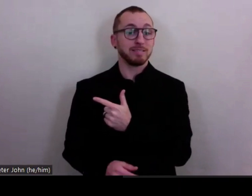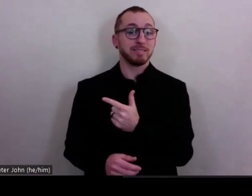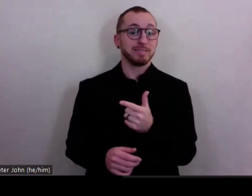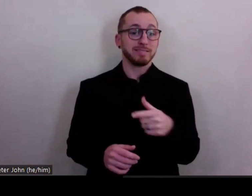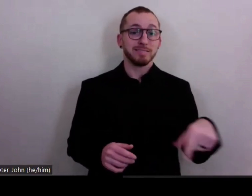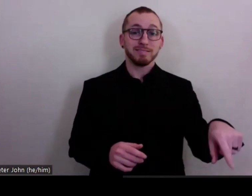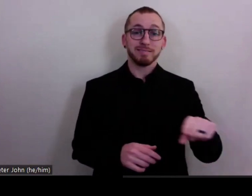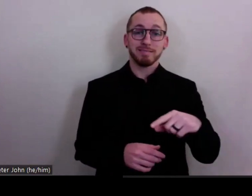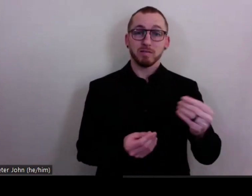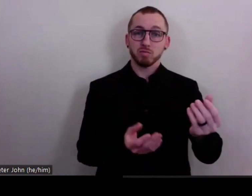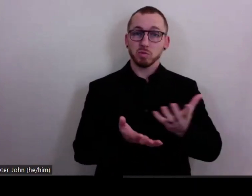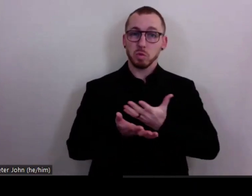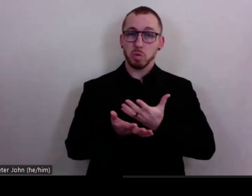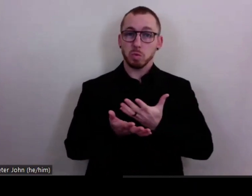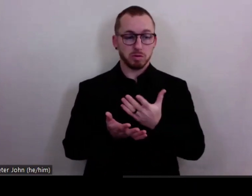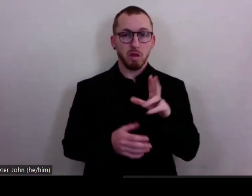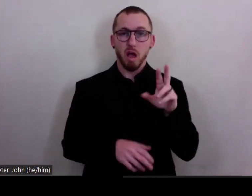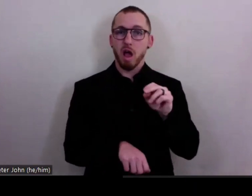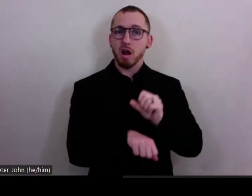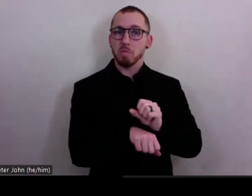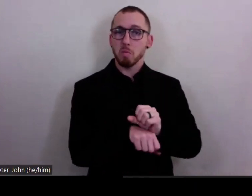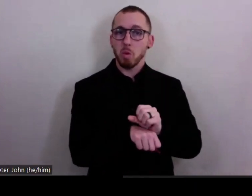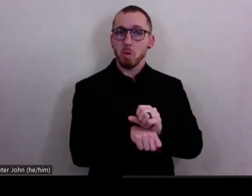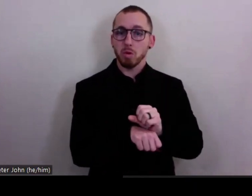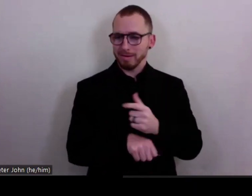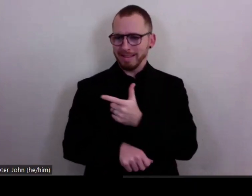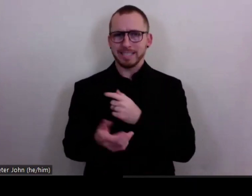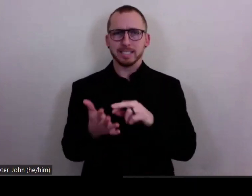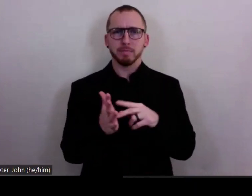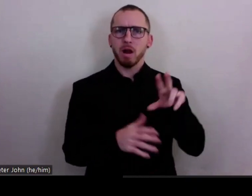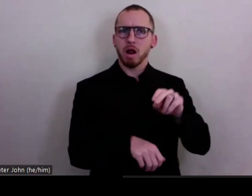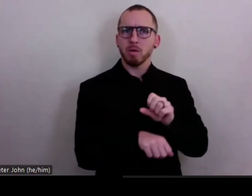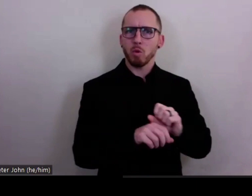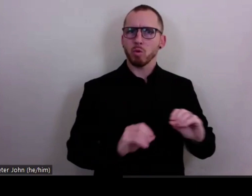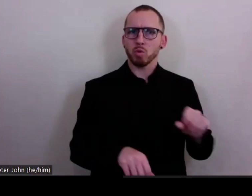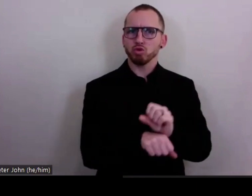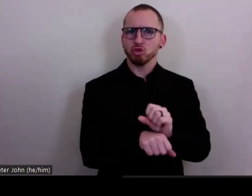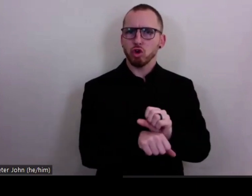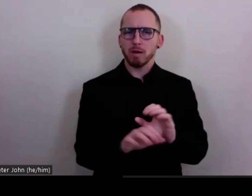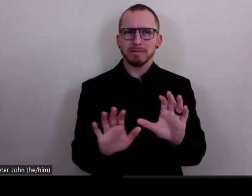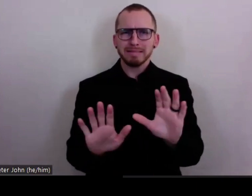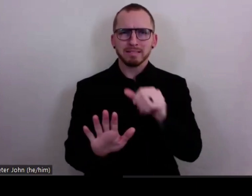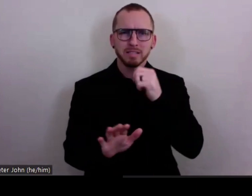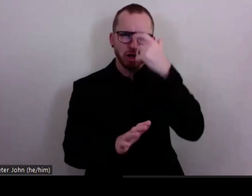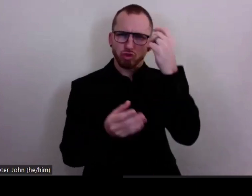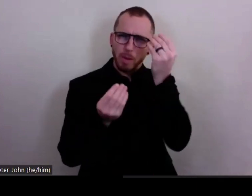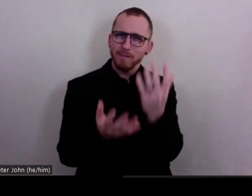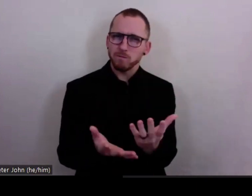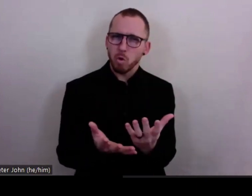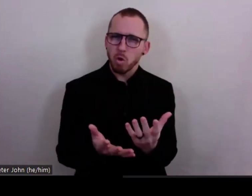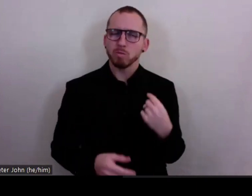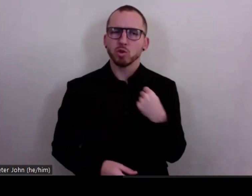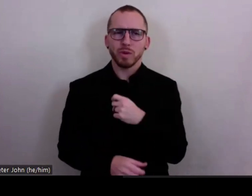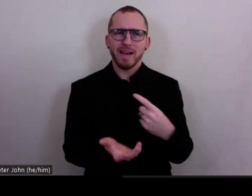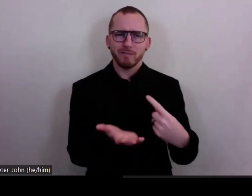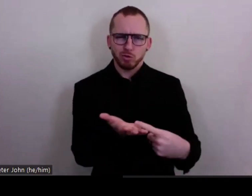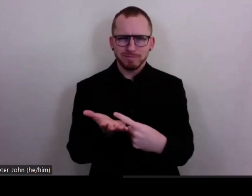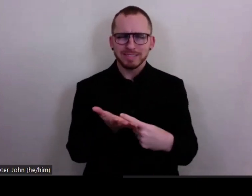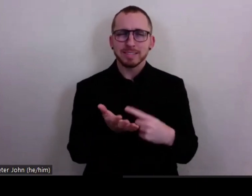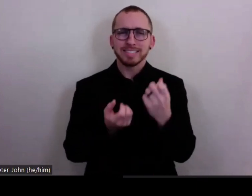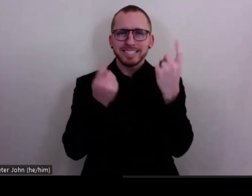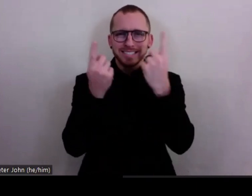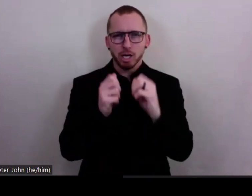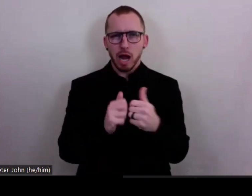right? And so what I would invite us all to do as a community is, how are we talking about things? And I'm going to be